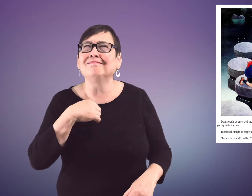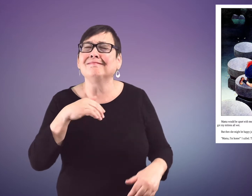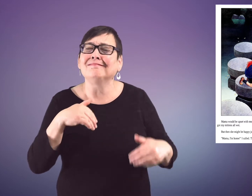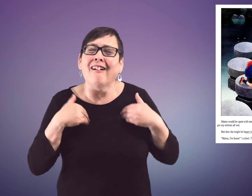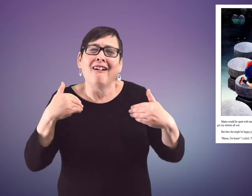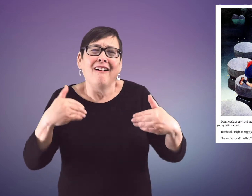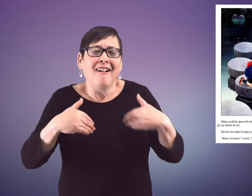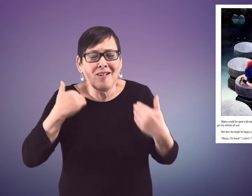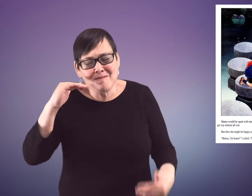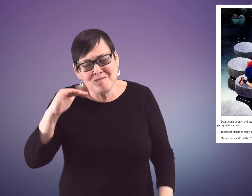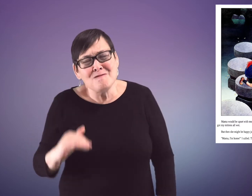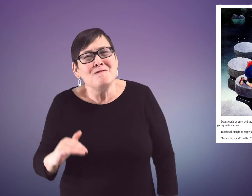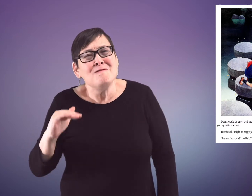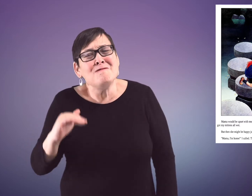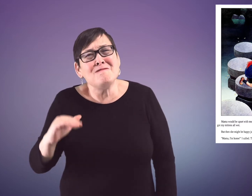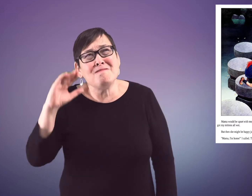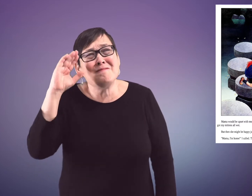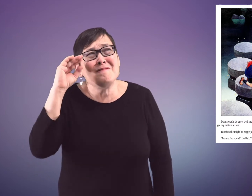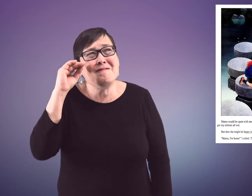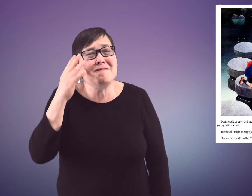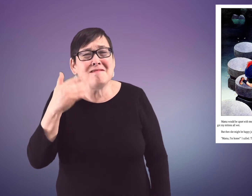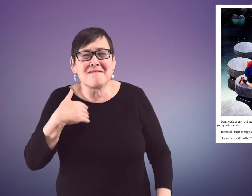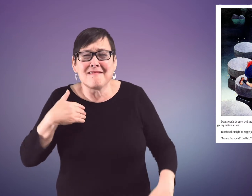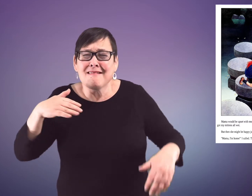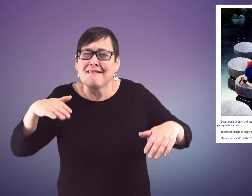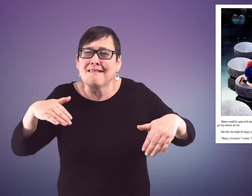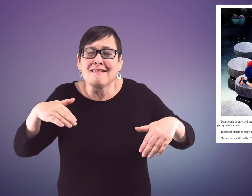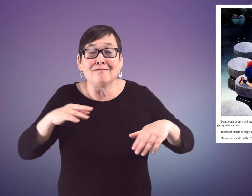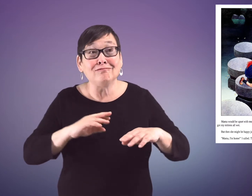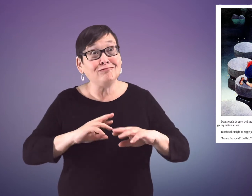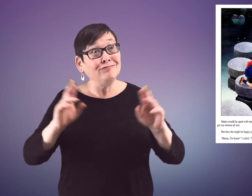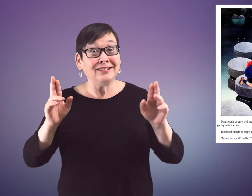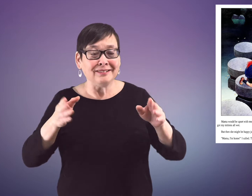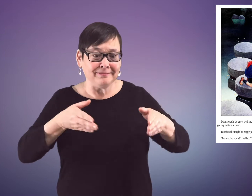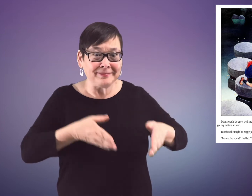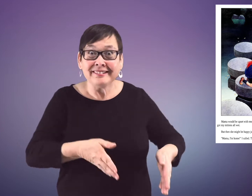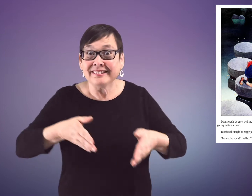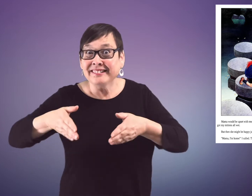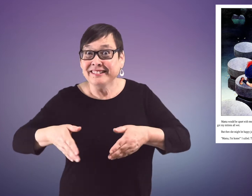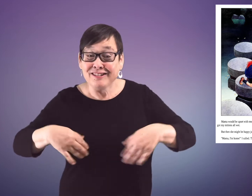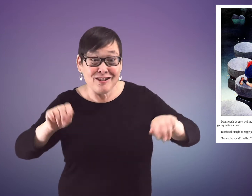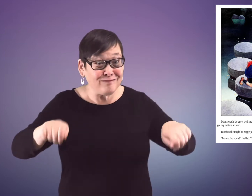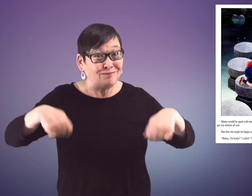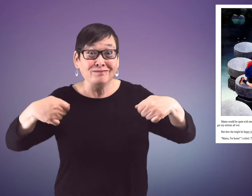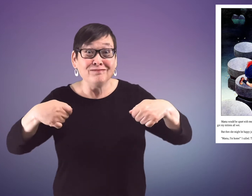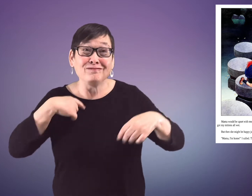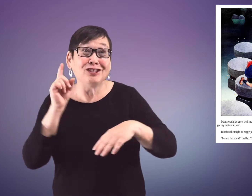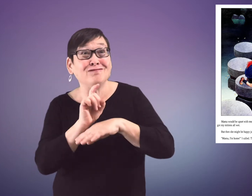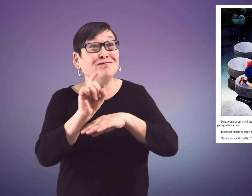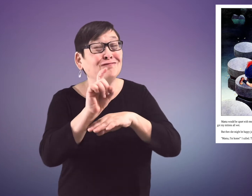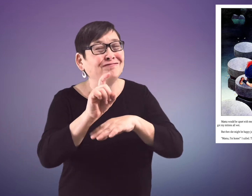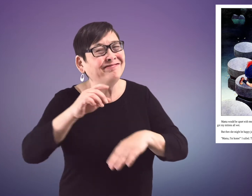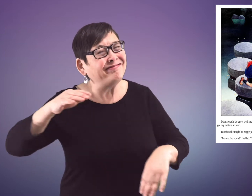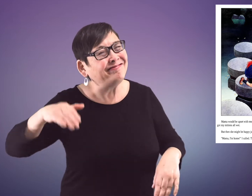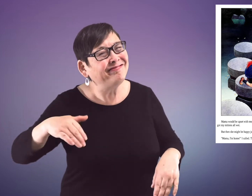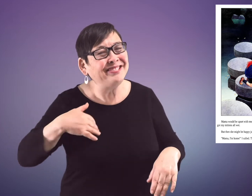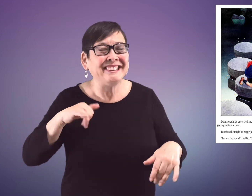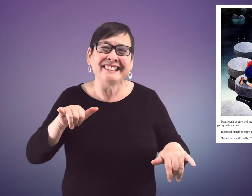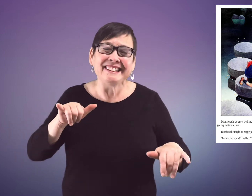When I was not yet old enough to even wear long pants, when I was much younger,